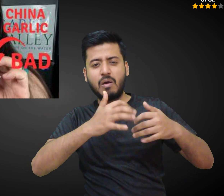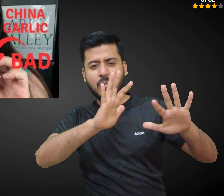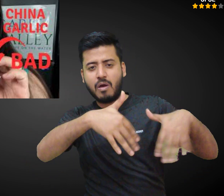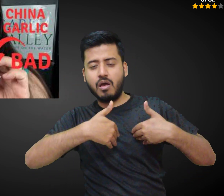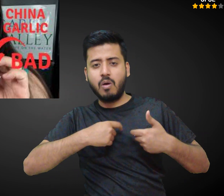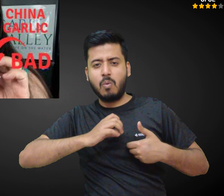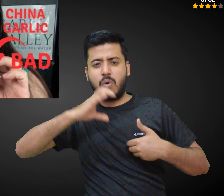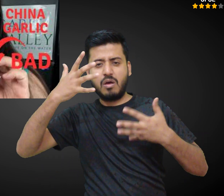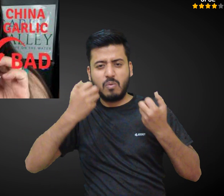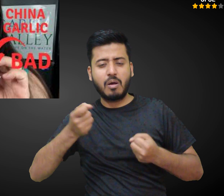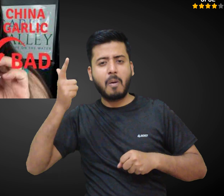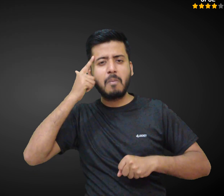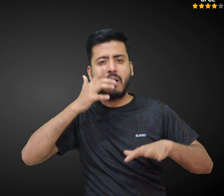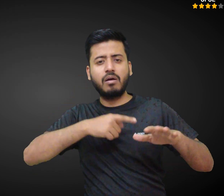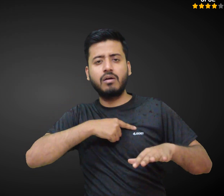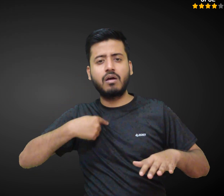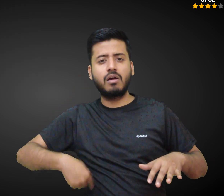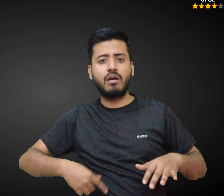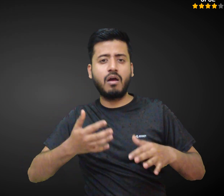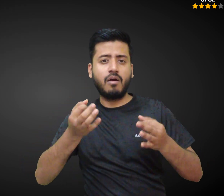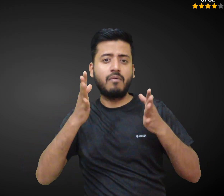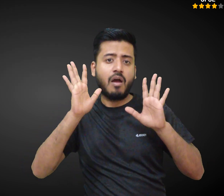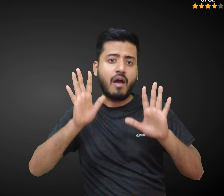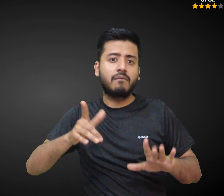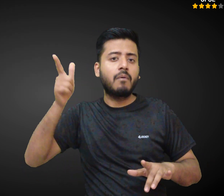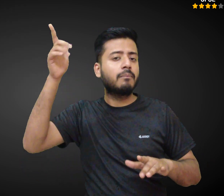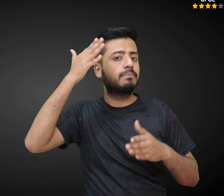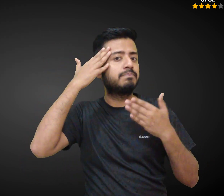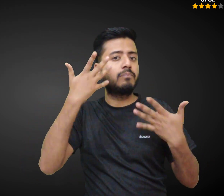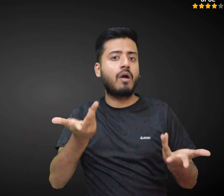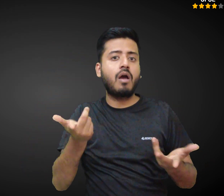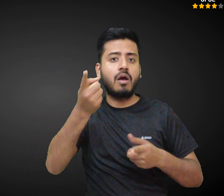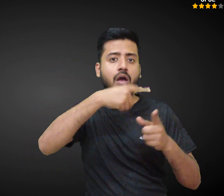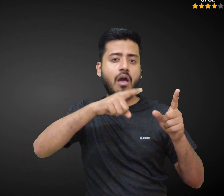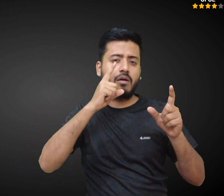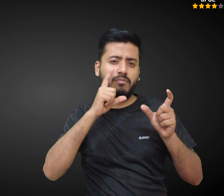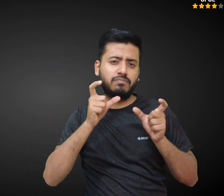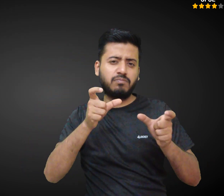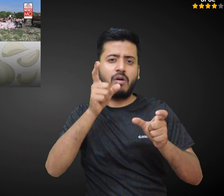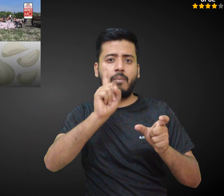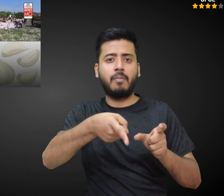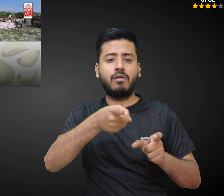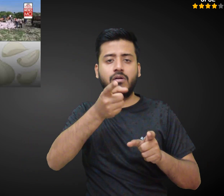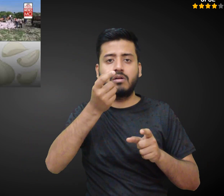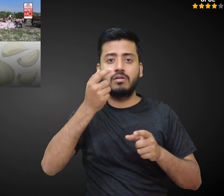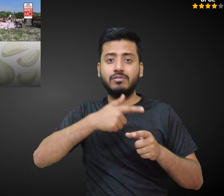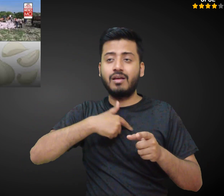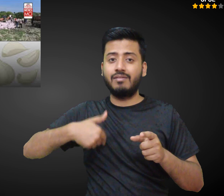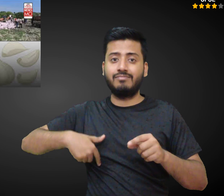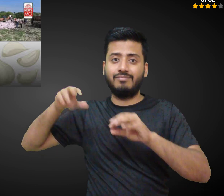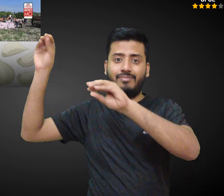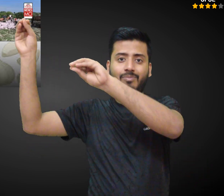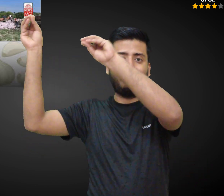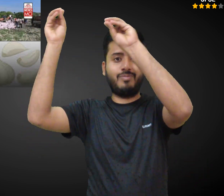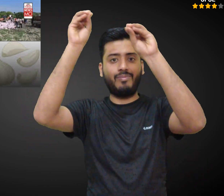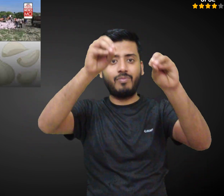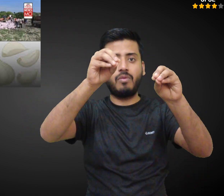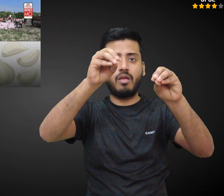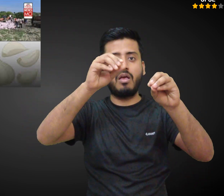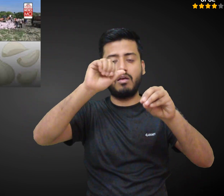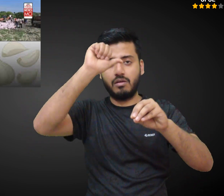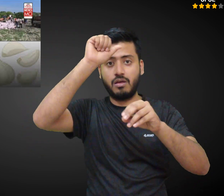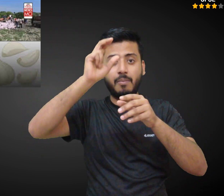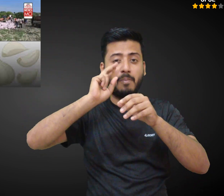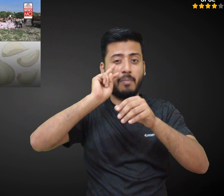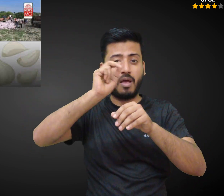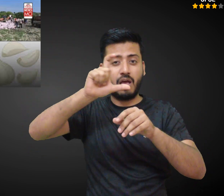from Nepal to India in different seizures. Health experts say that this Chinese garlic is extremely harmful for health. The